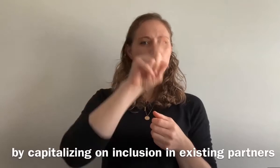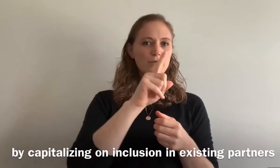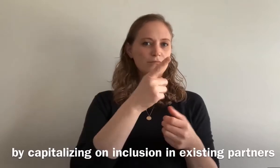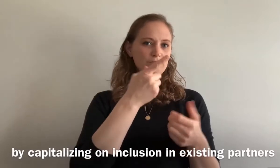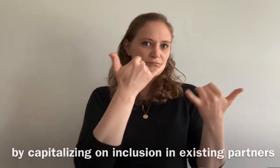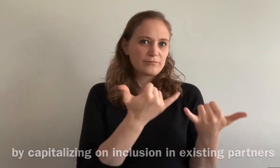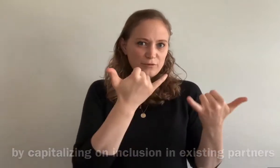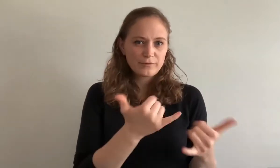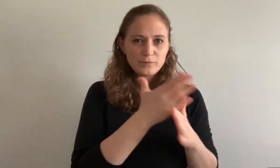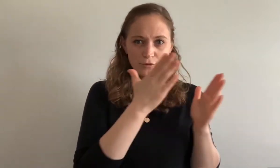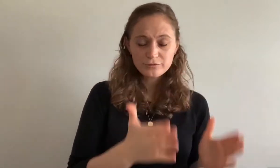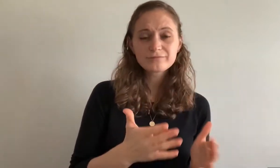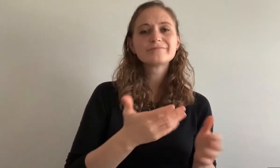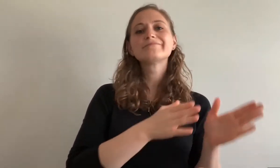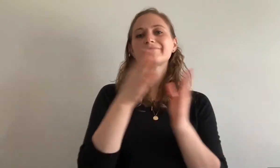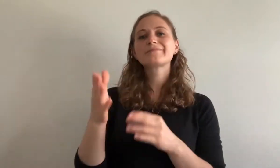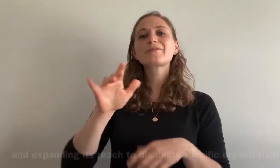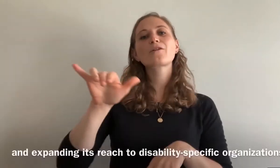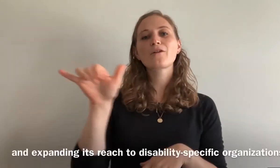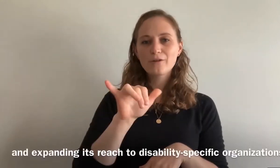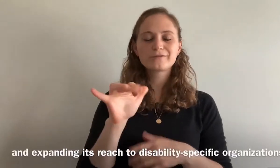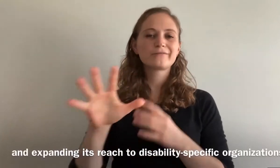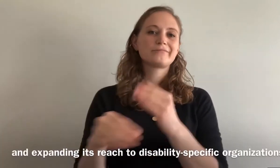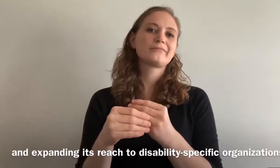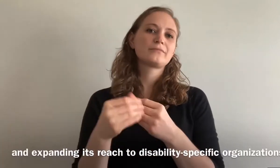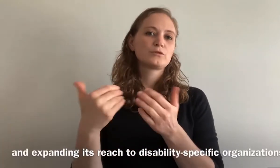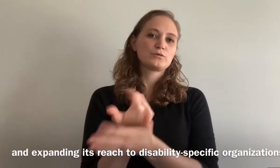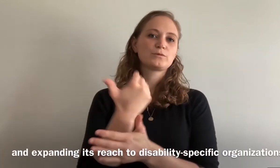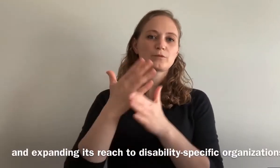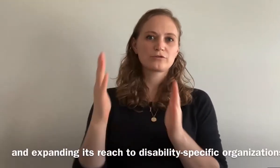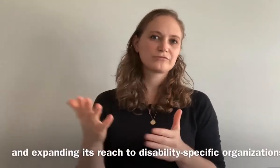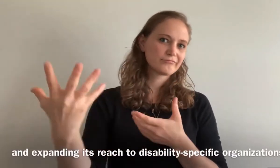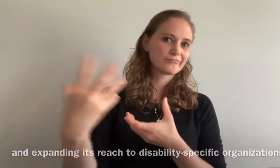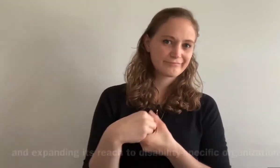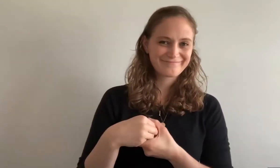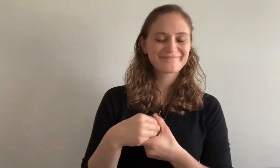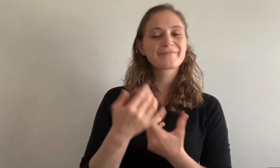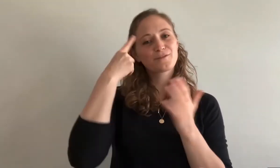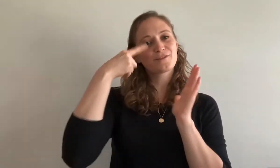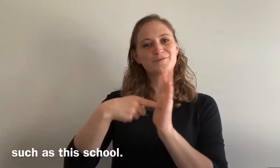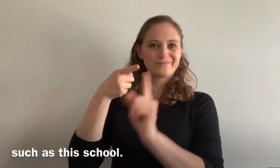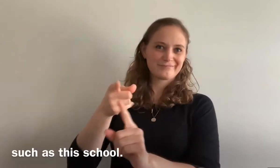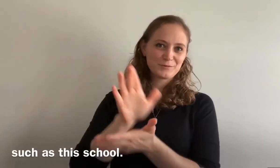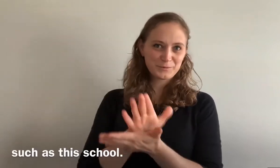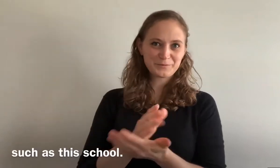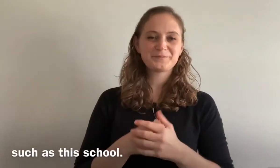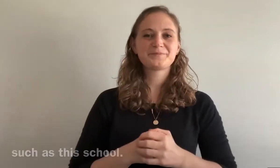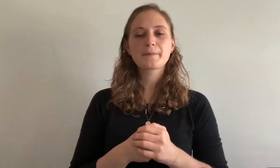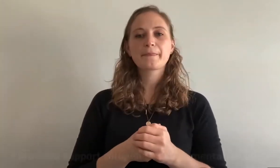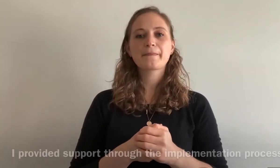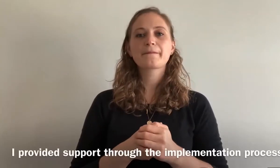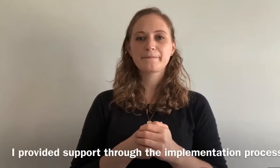existing partners and expanding its reach to disability-specific organizations, such as this